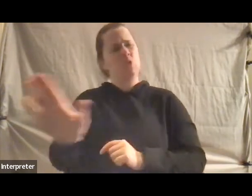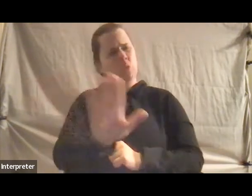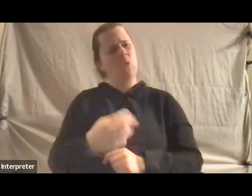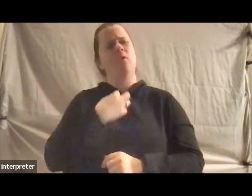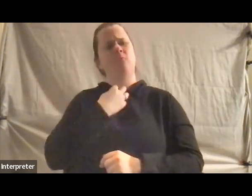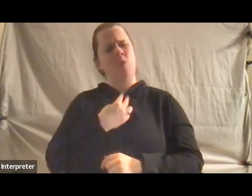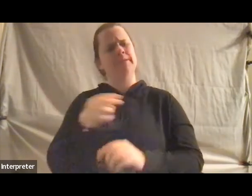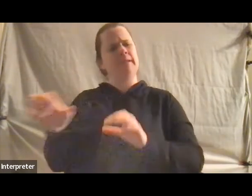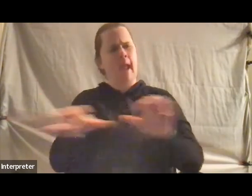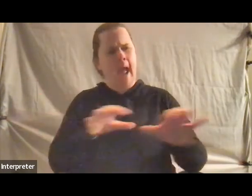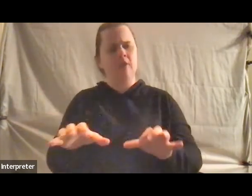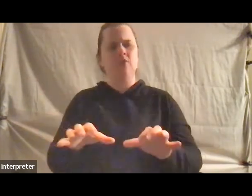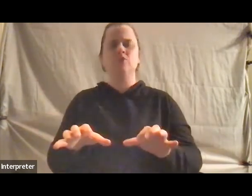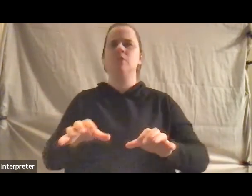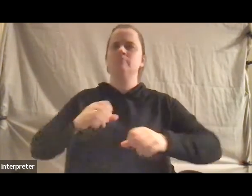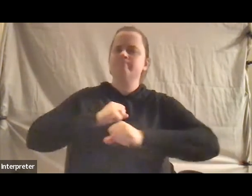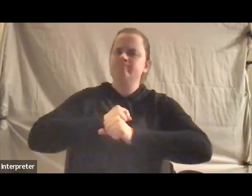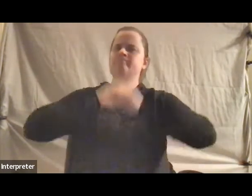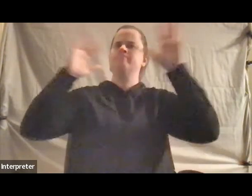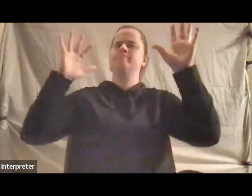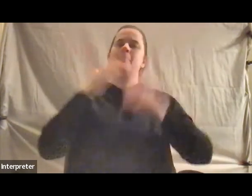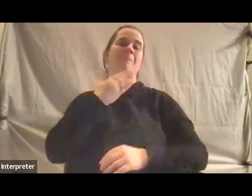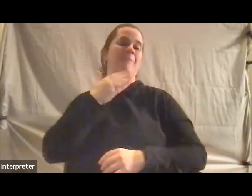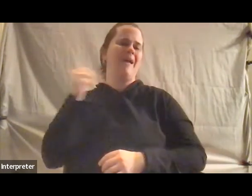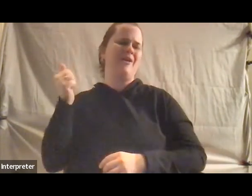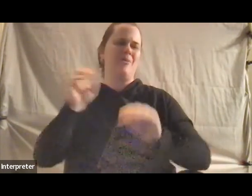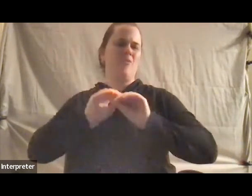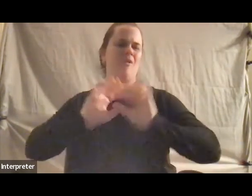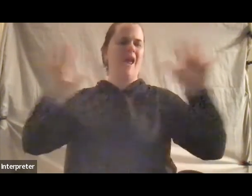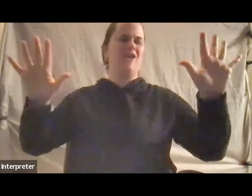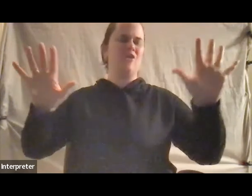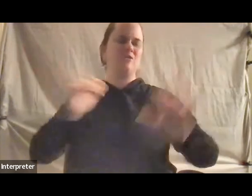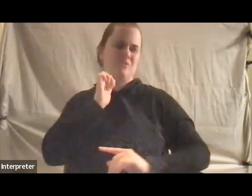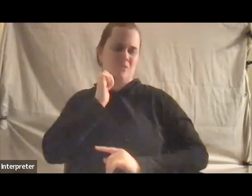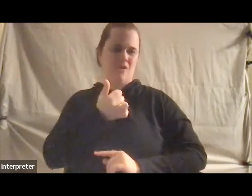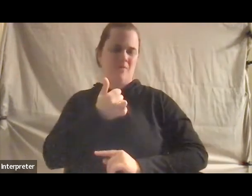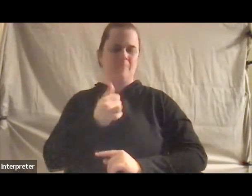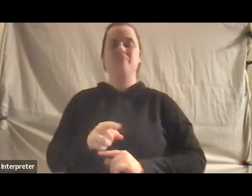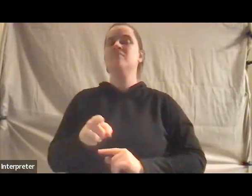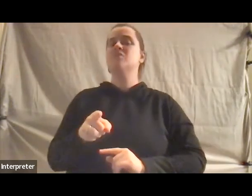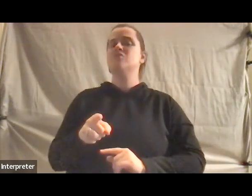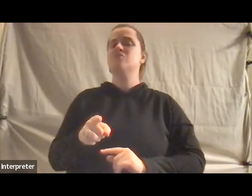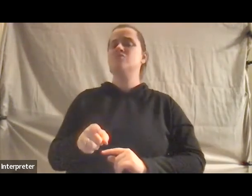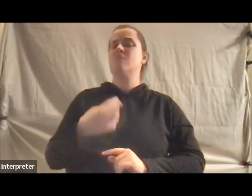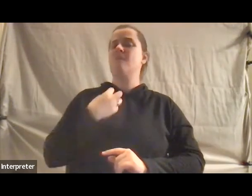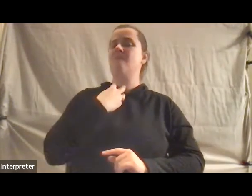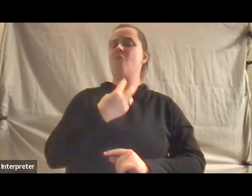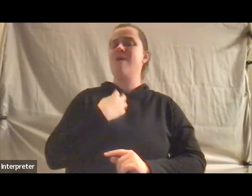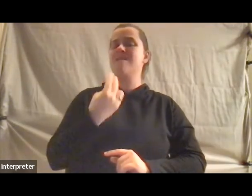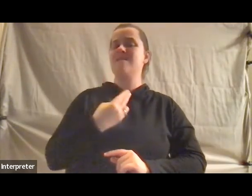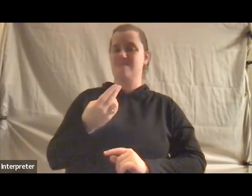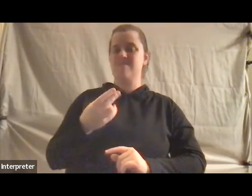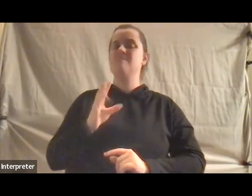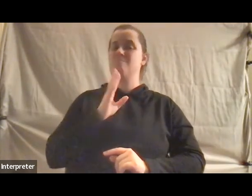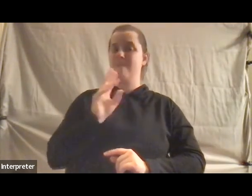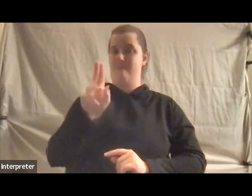action to build a brighter and better tomorrow. As you raise your voice, I want to make sure that